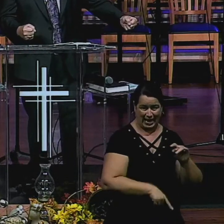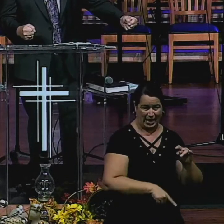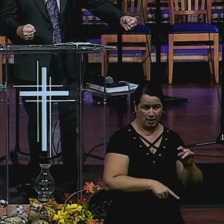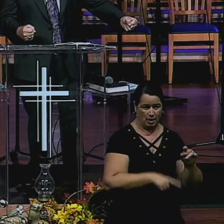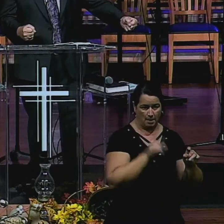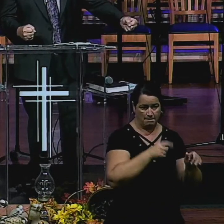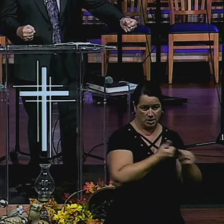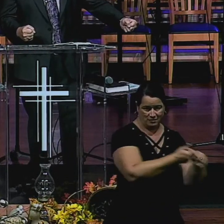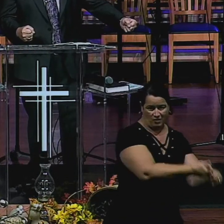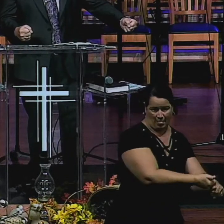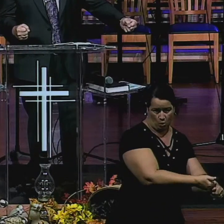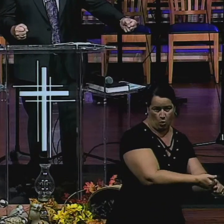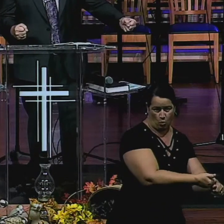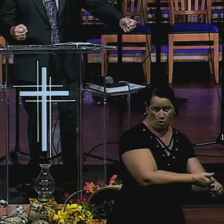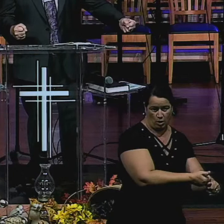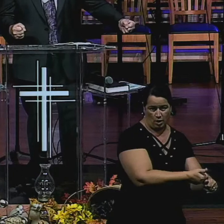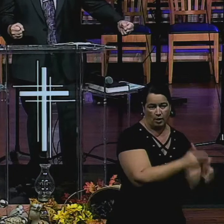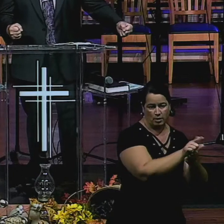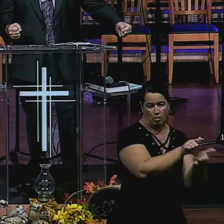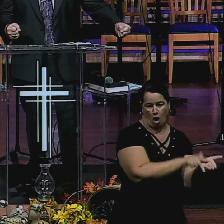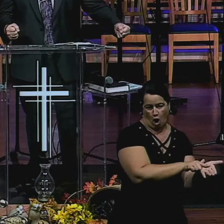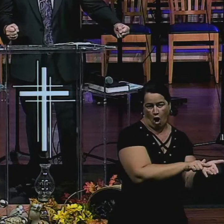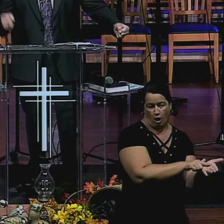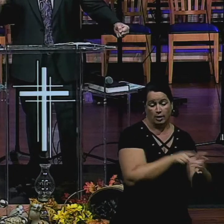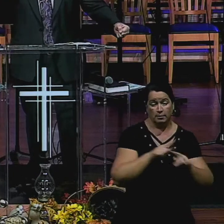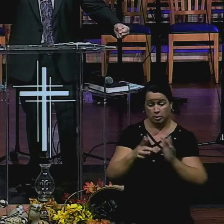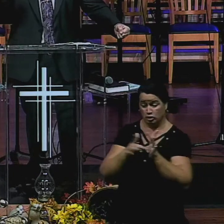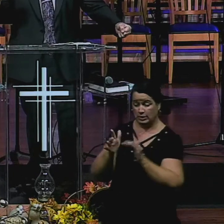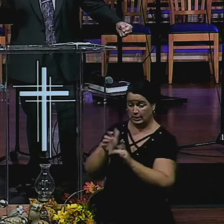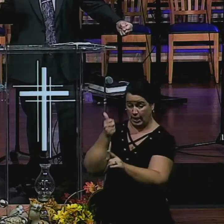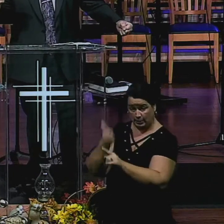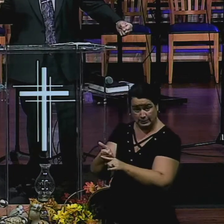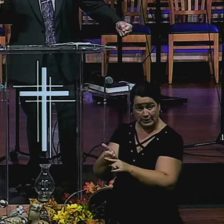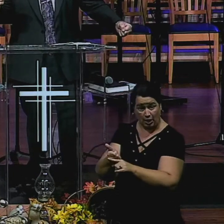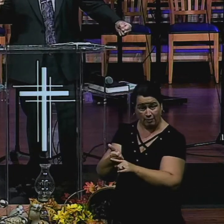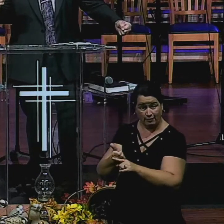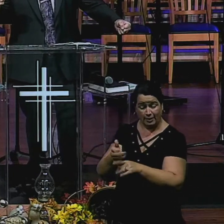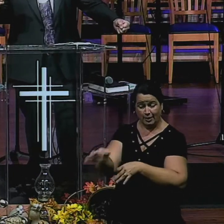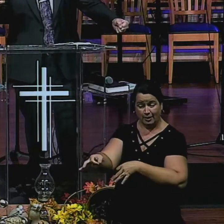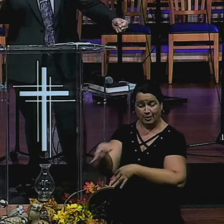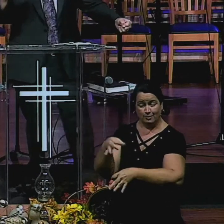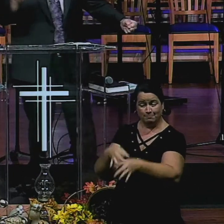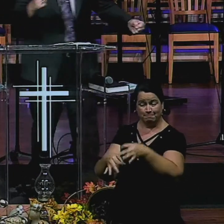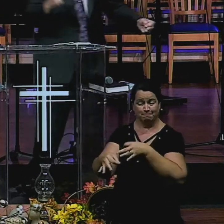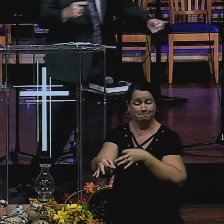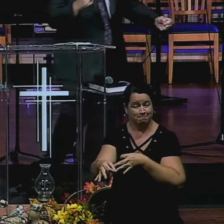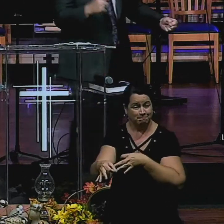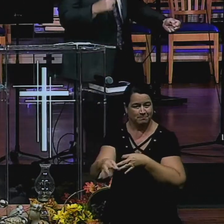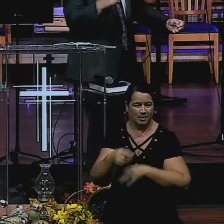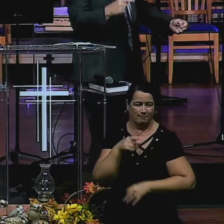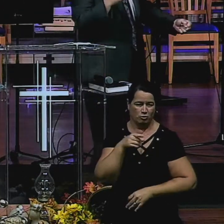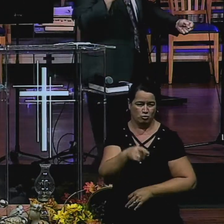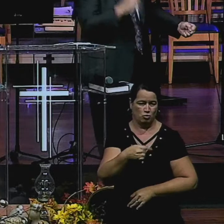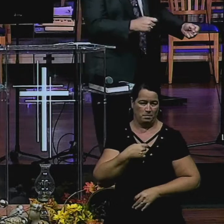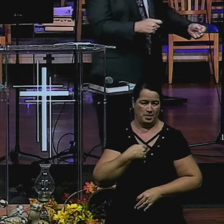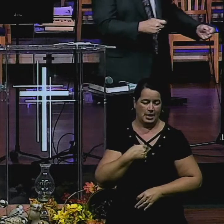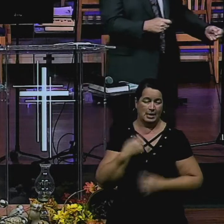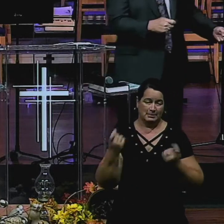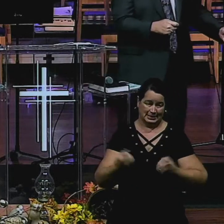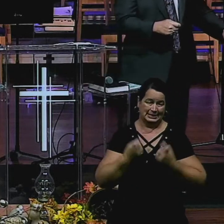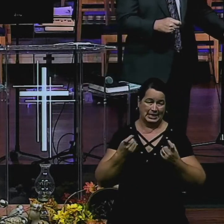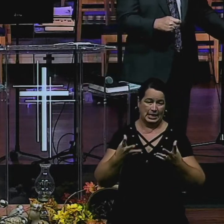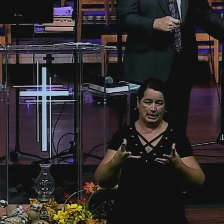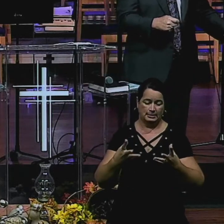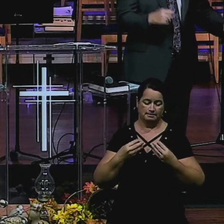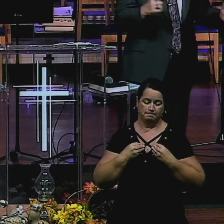But what he has decided is, I can allow a substitute to take that whipping for you. And his son, the Lord Jesus, took our